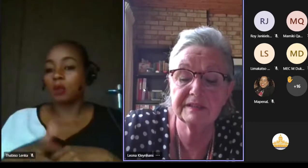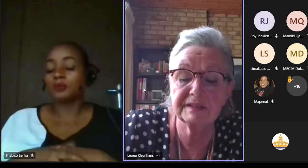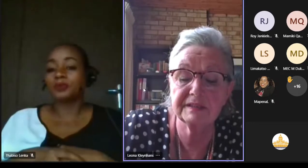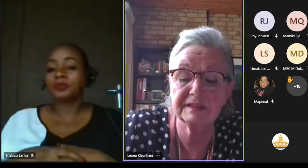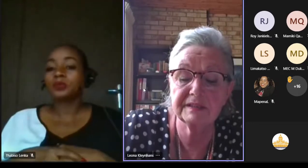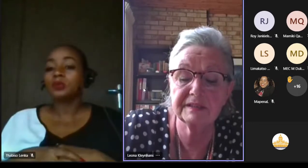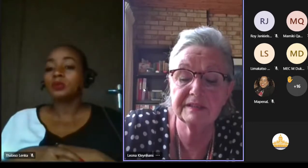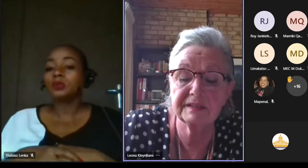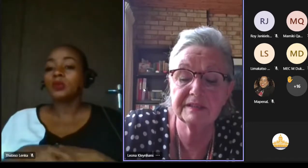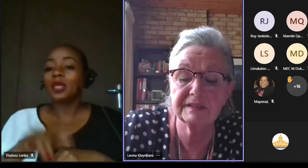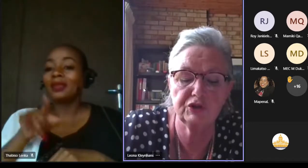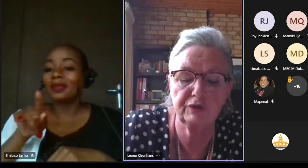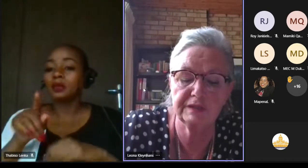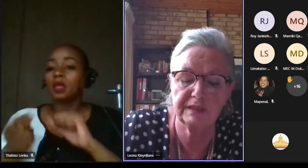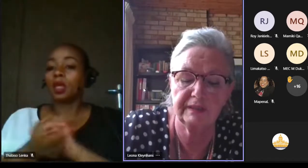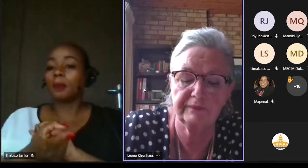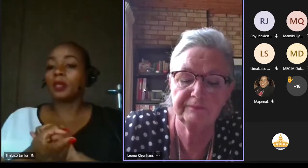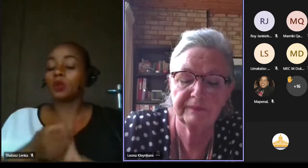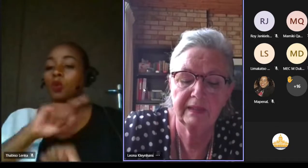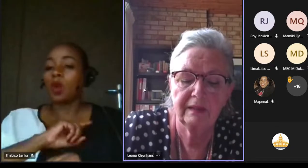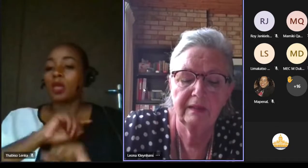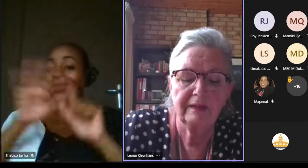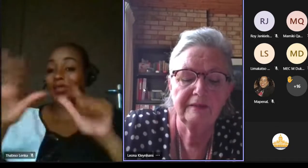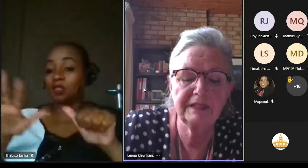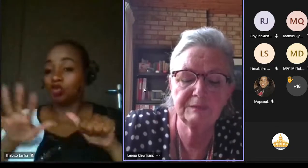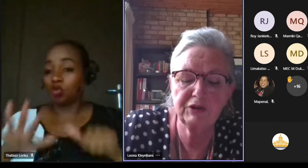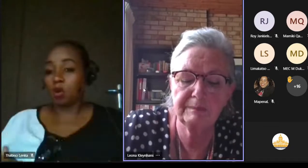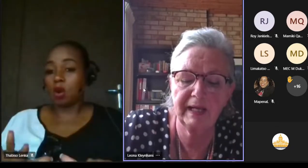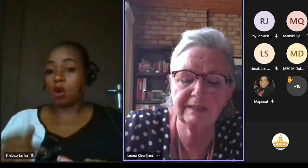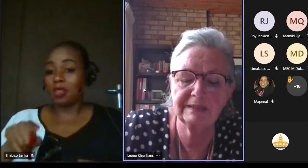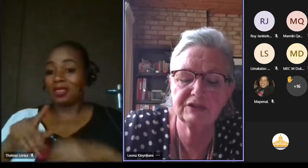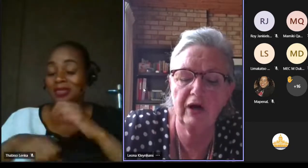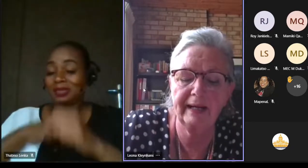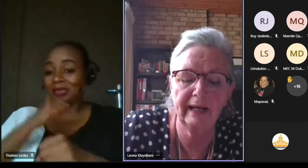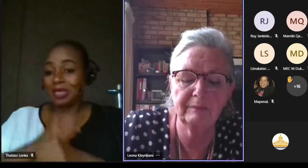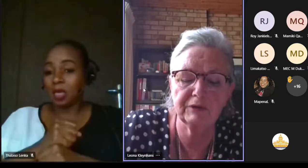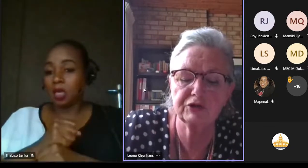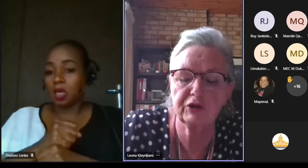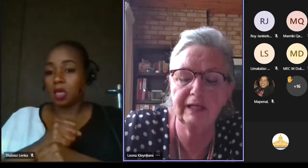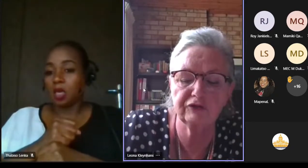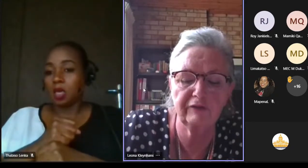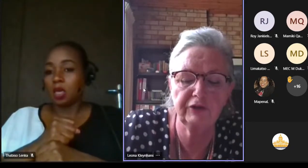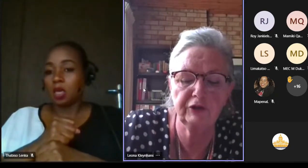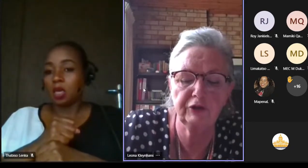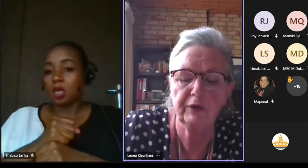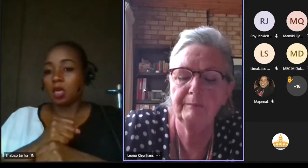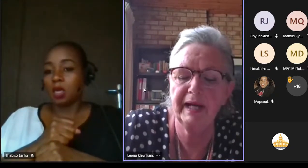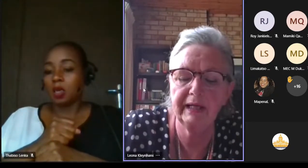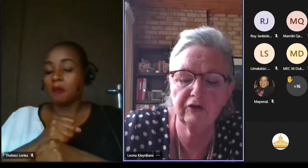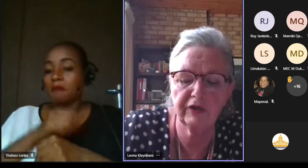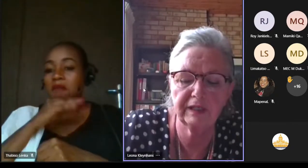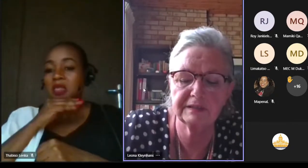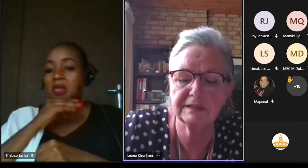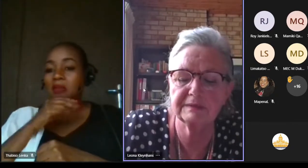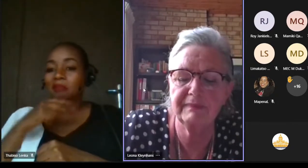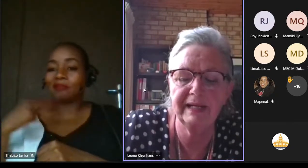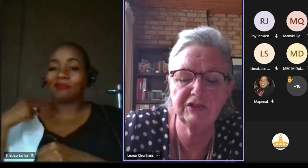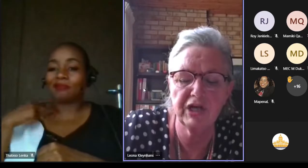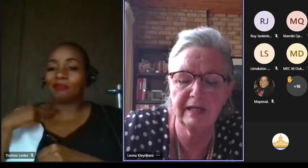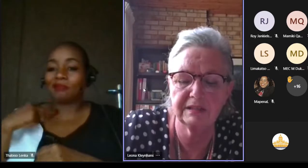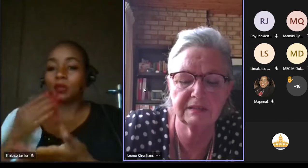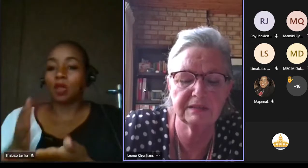terms of a report to Cabinet in June this year. These municipalities are unable to collect revenue, pay